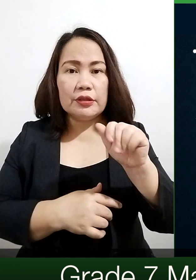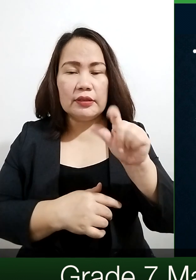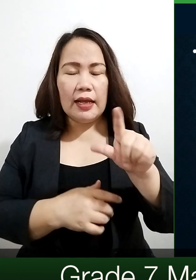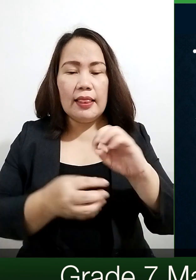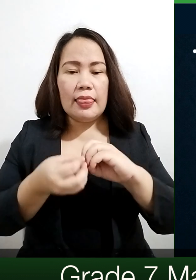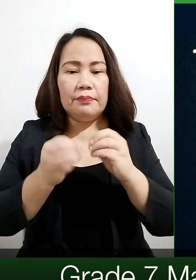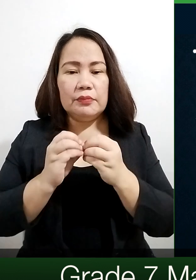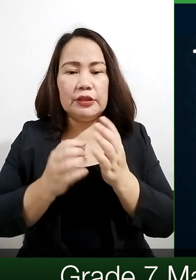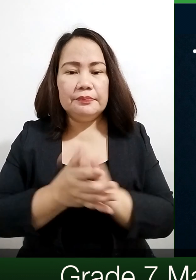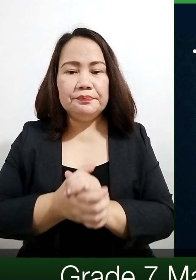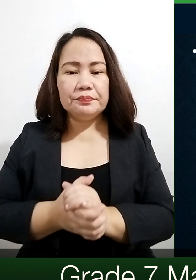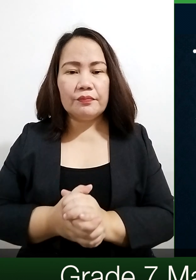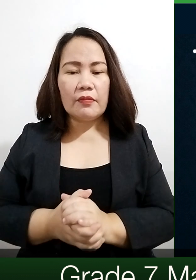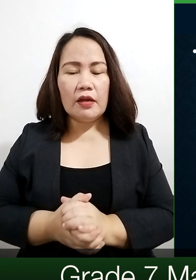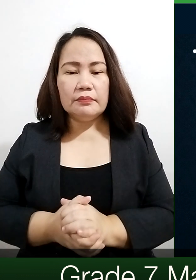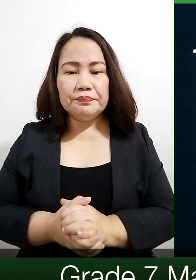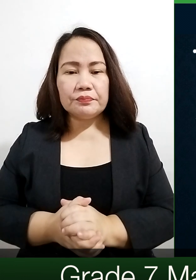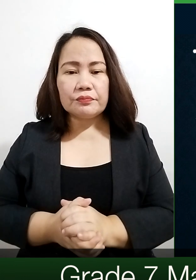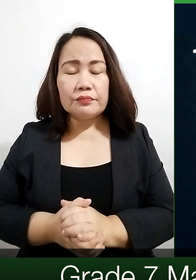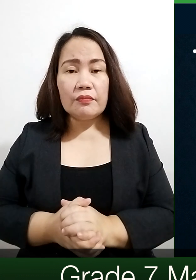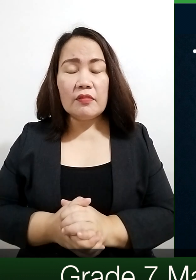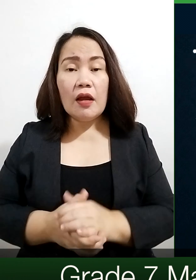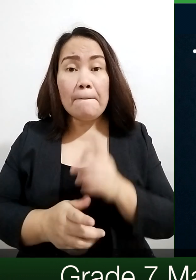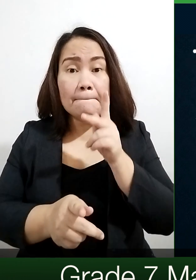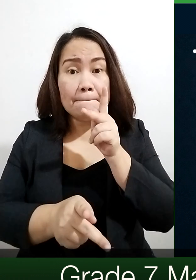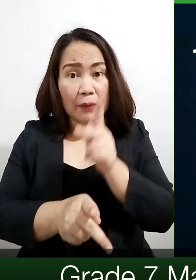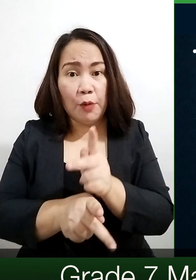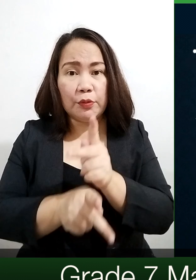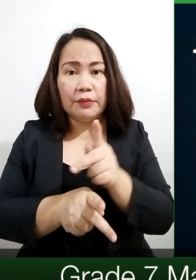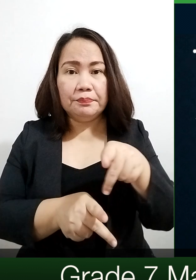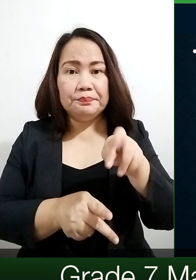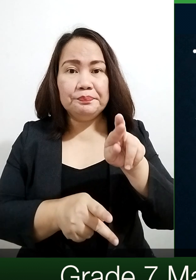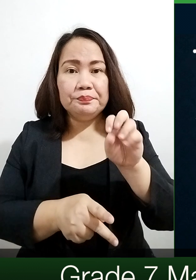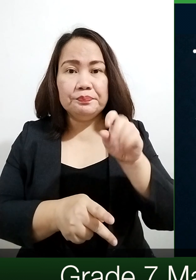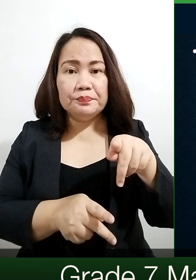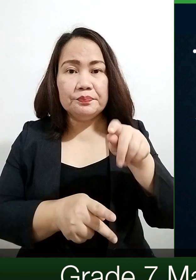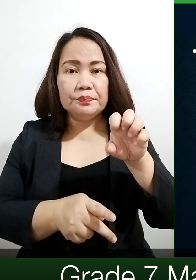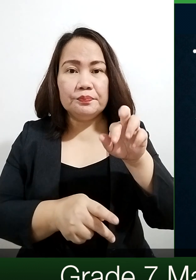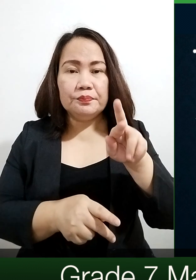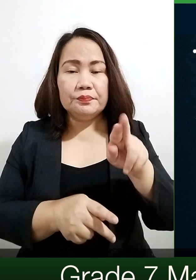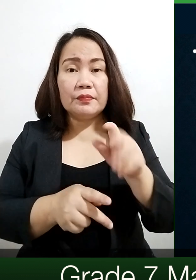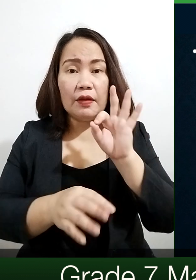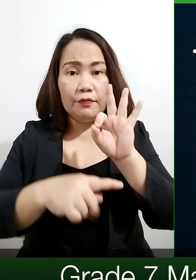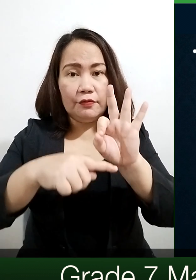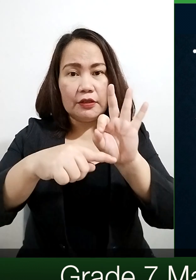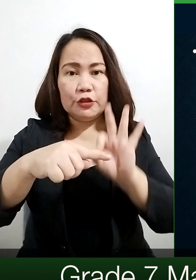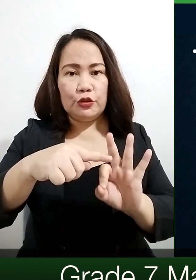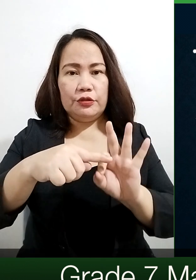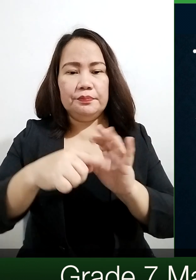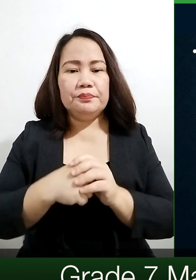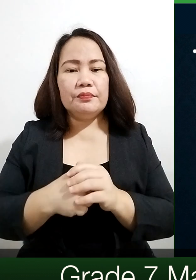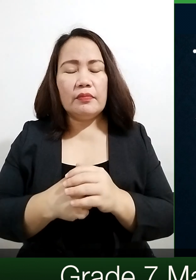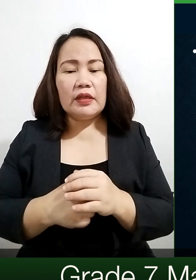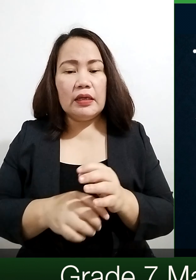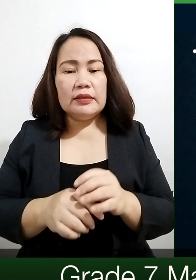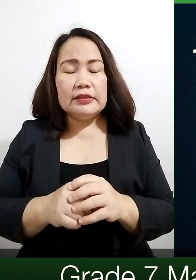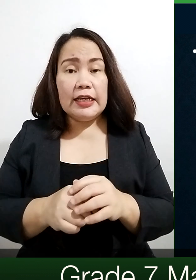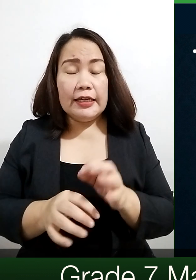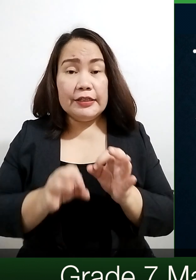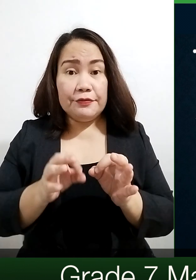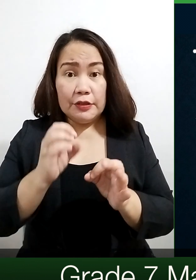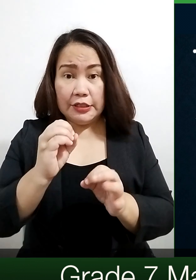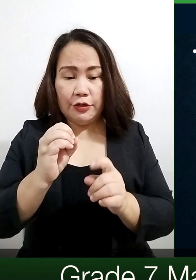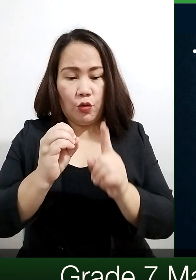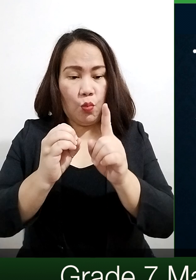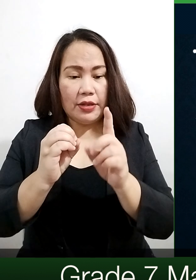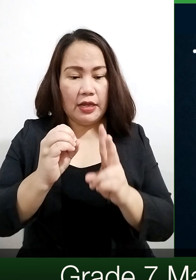is specifically proper fraction. Okay, so 3/4. If this is 1/2, therefore,